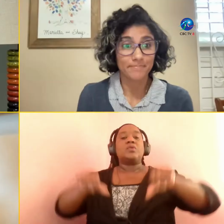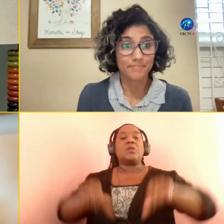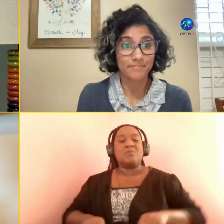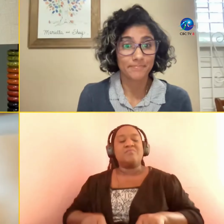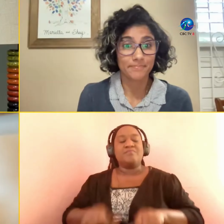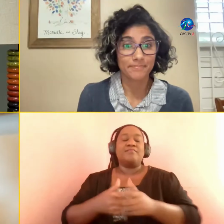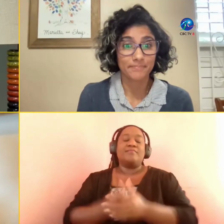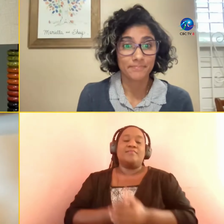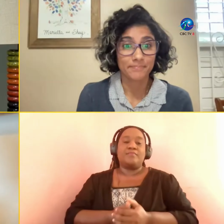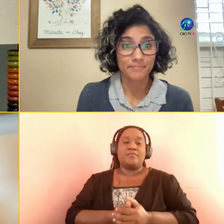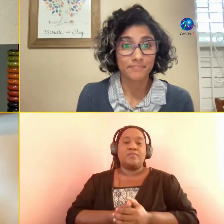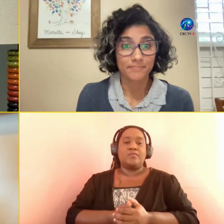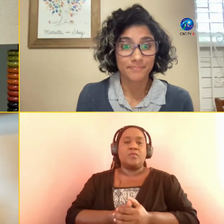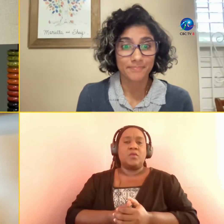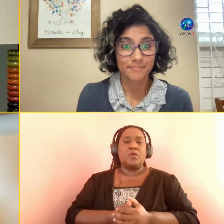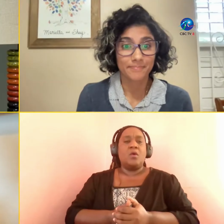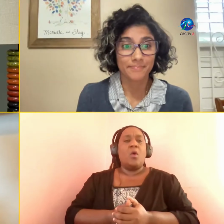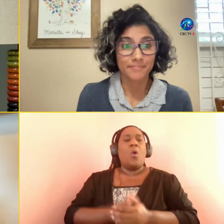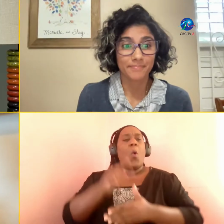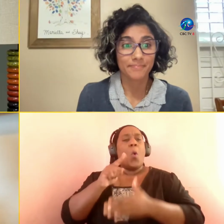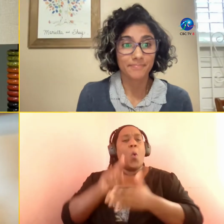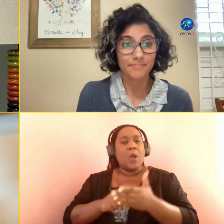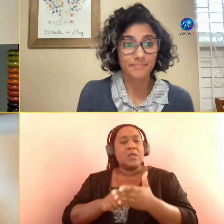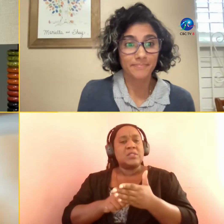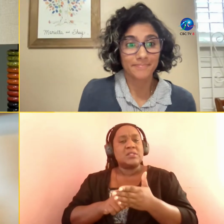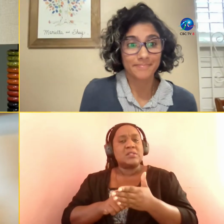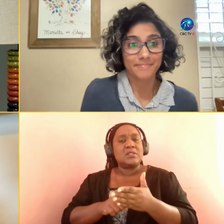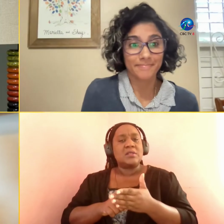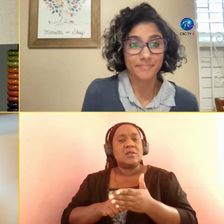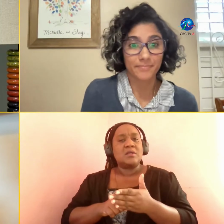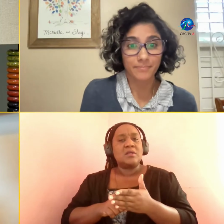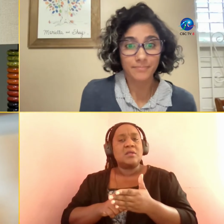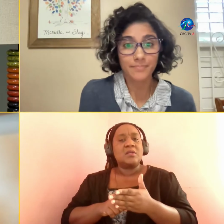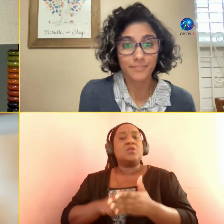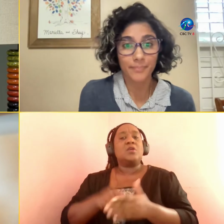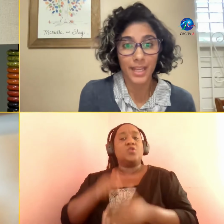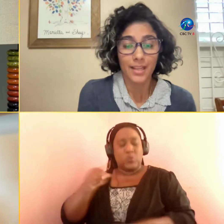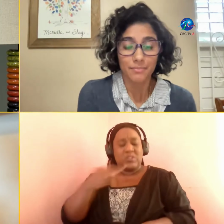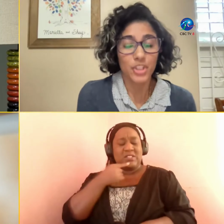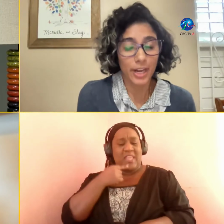So what I'm hearing you to say is that as we age, our hearing will decrease.